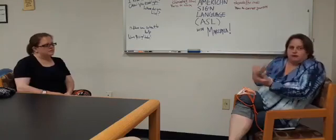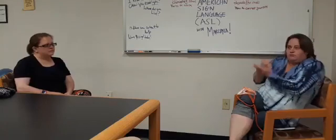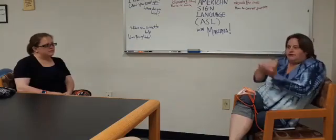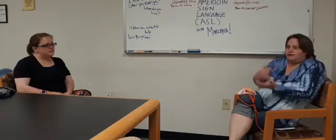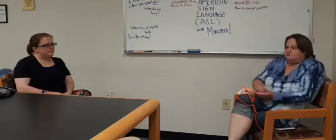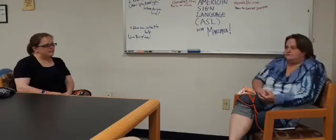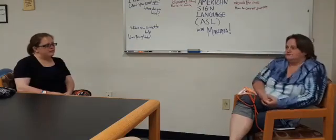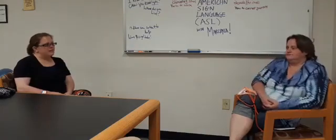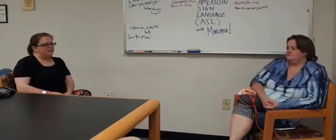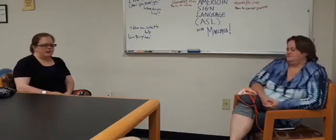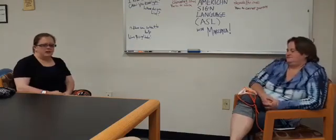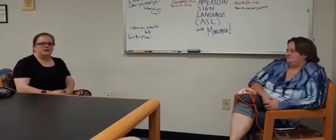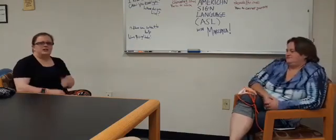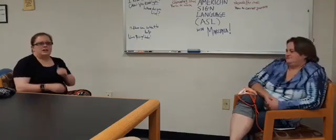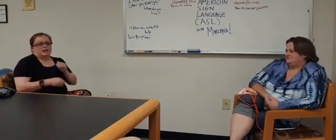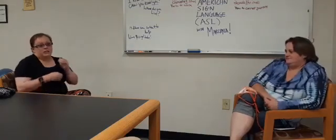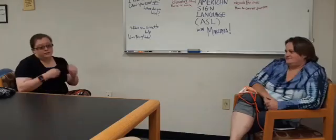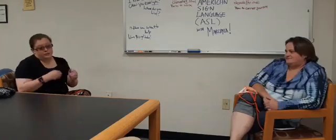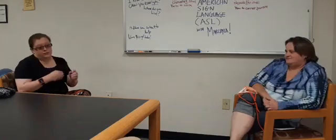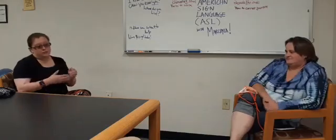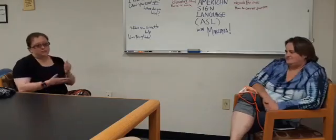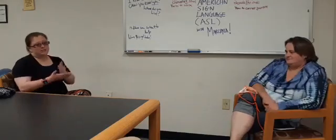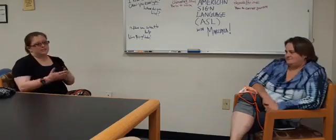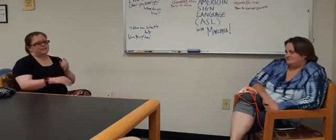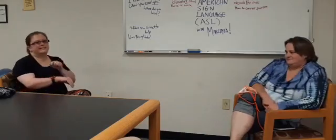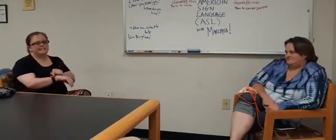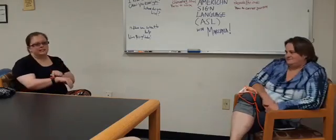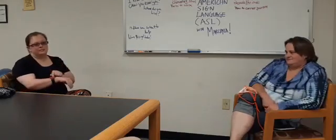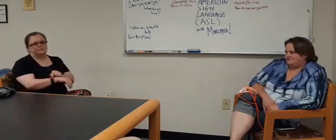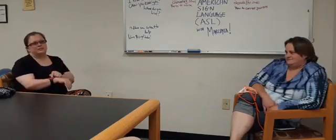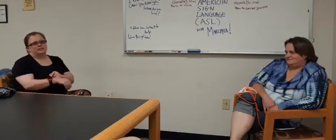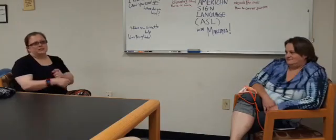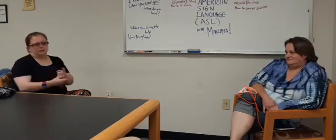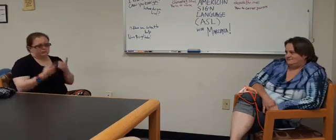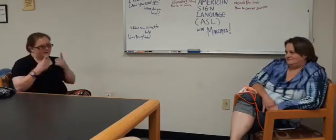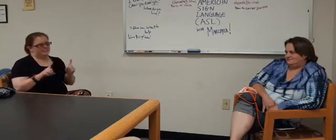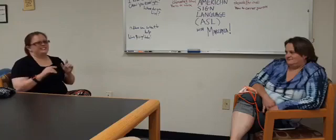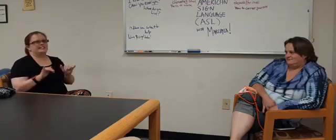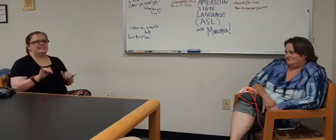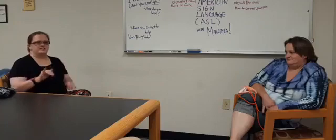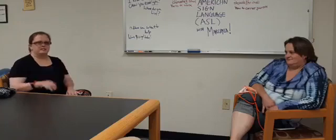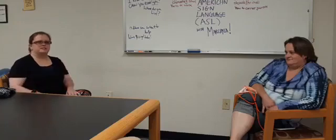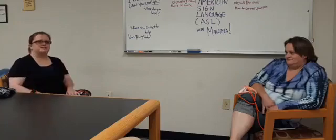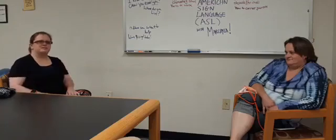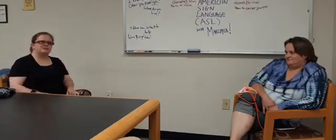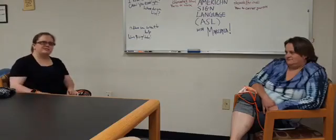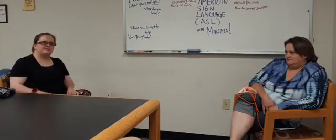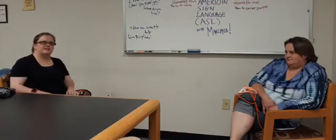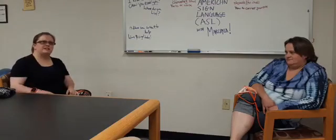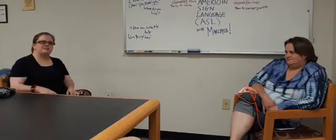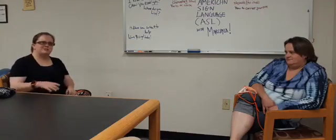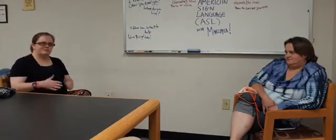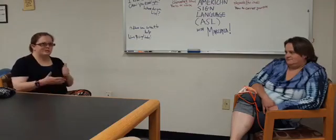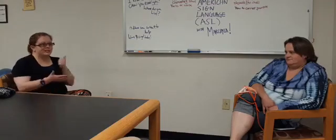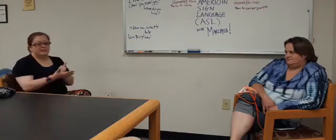me. And after some time, they were finally like, it's really